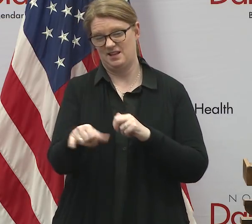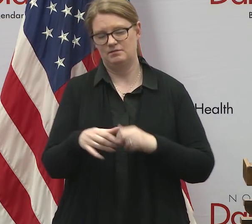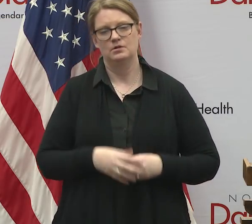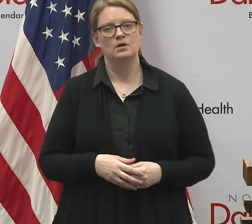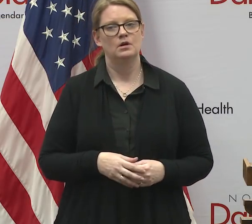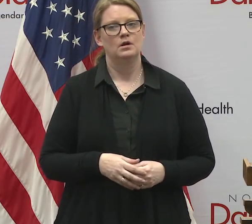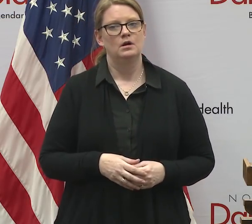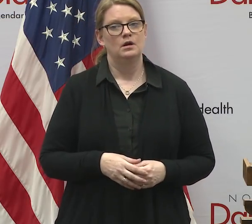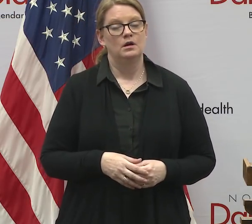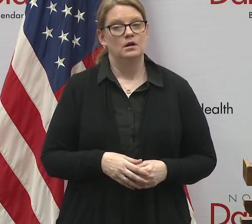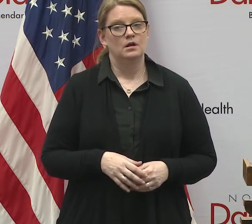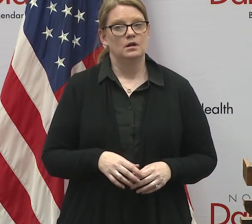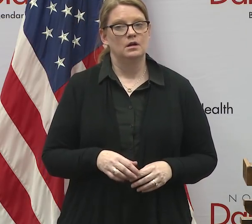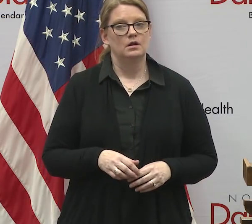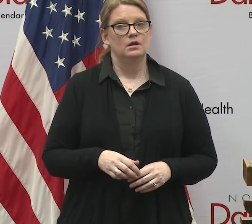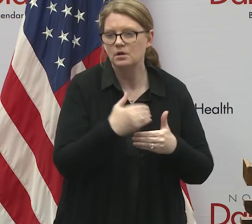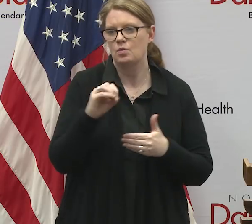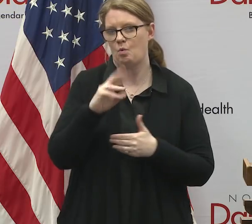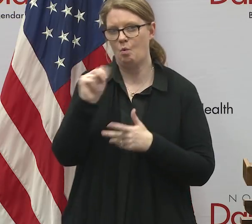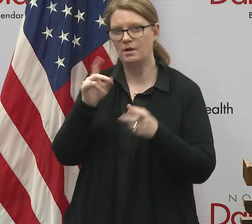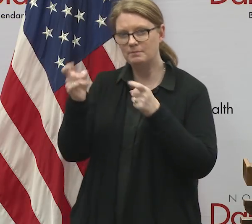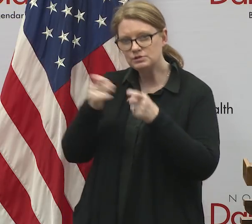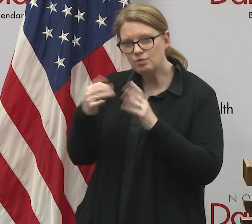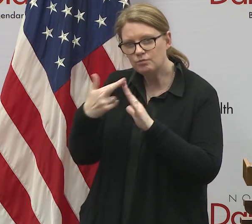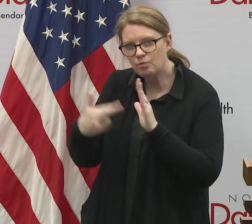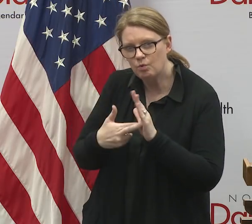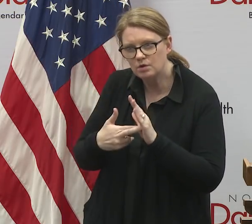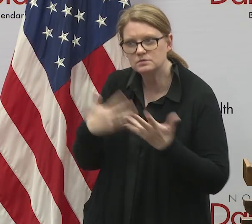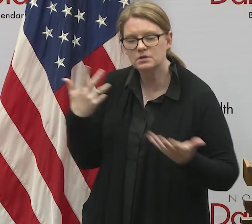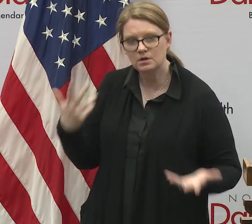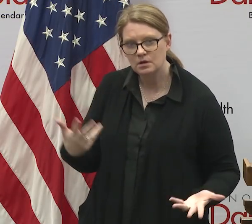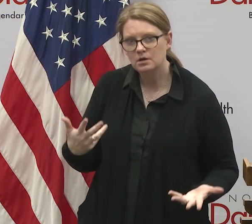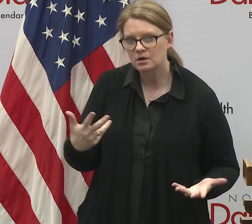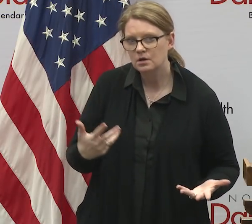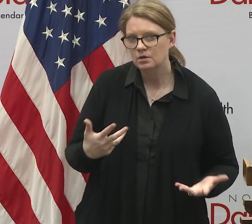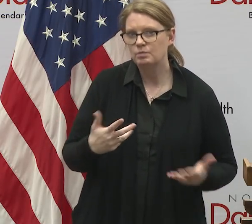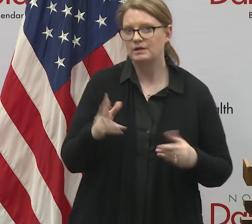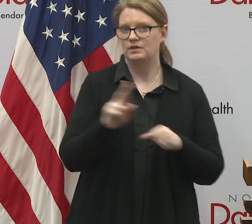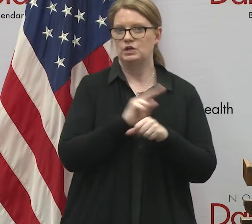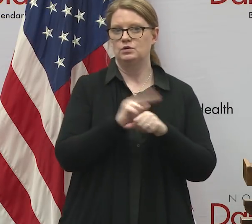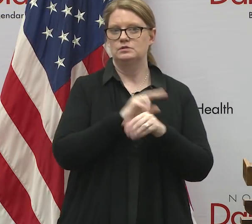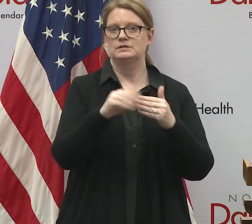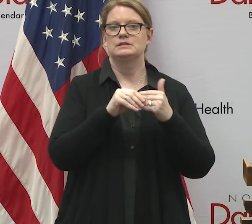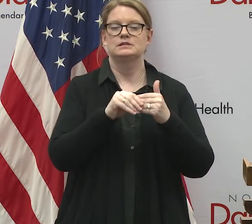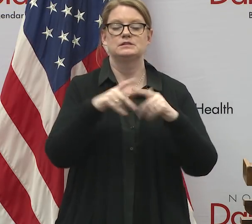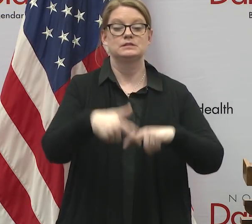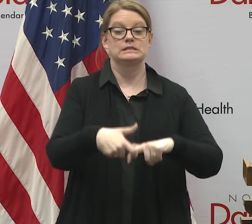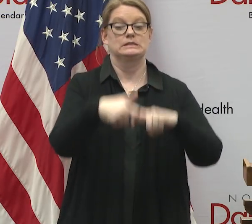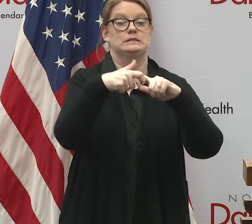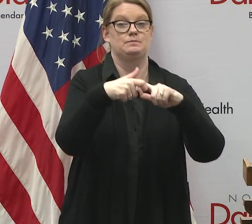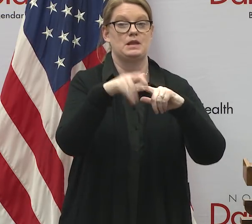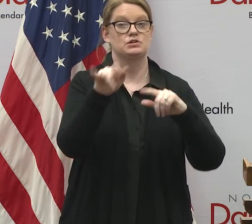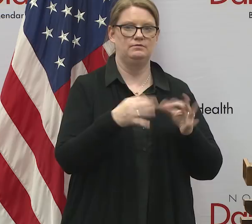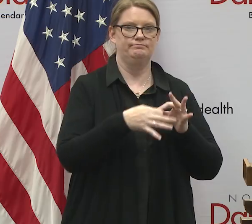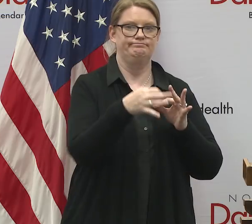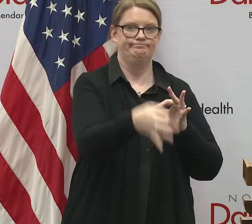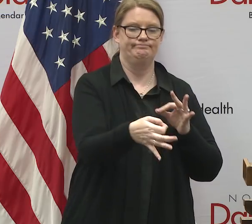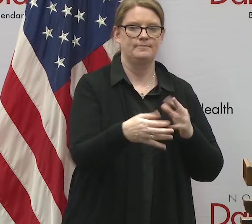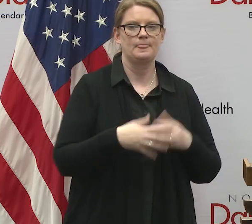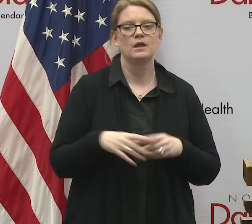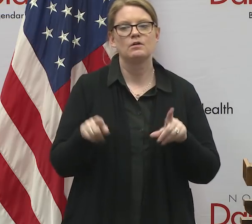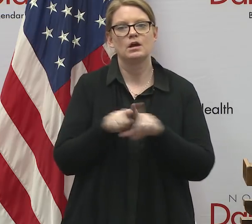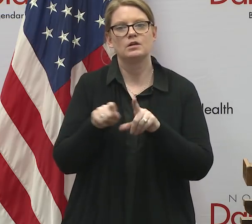deaths reported from the COVID yesterday, not unlike Italy. Italy, I think we reported 743 yesterday.